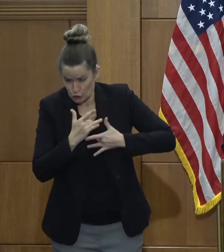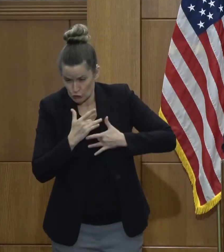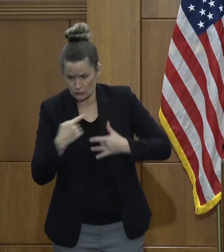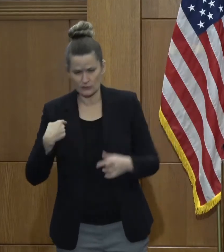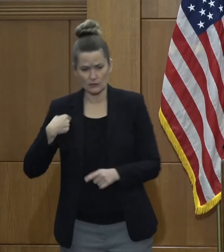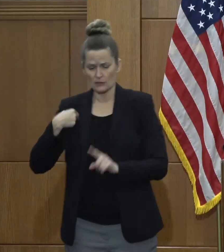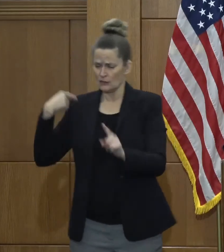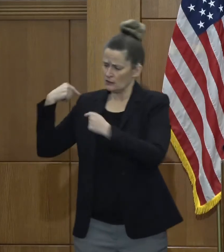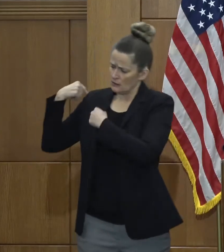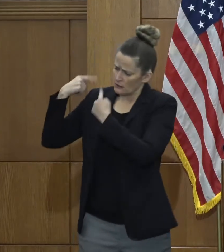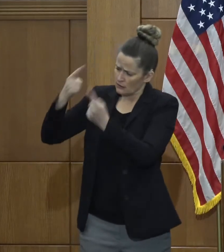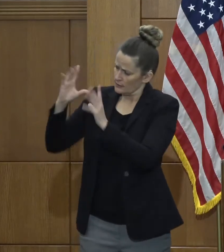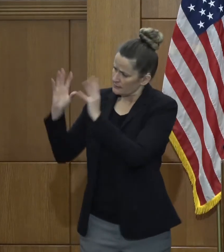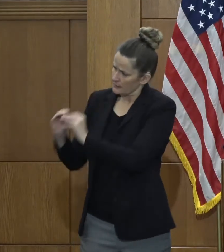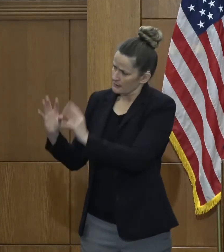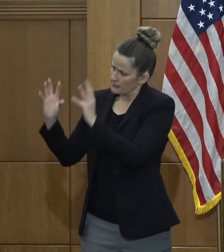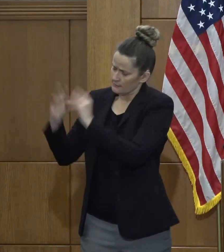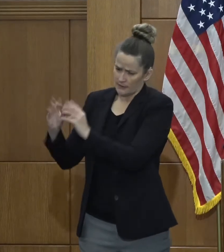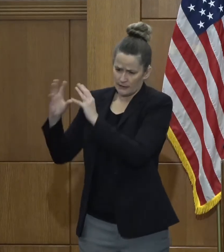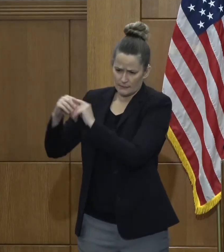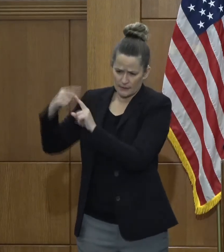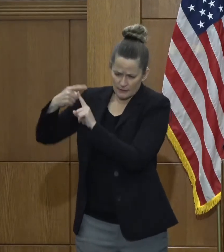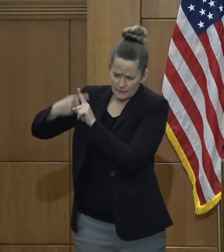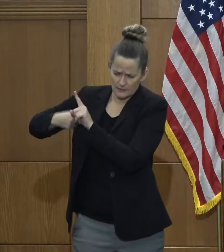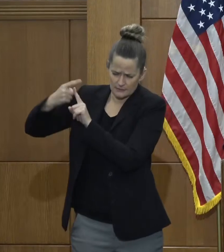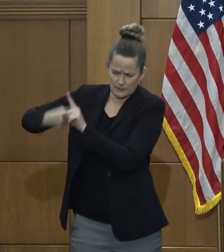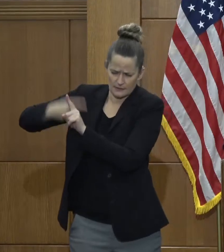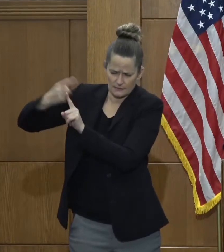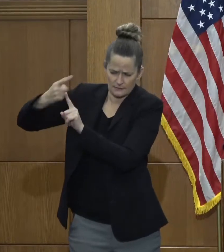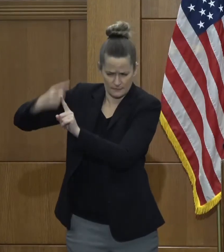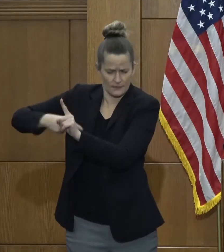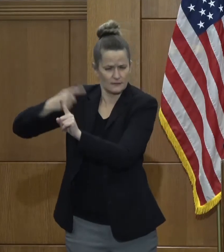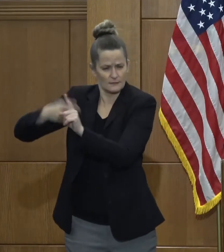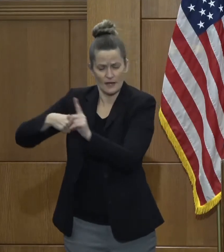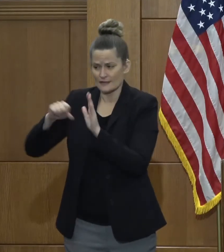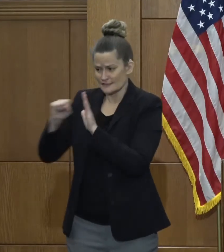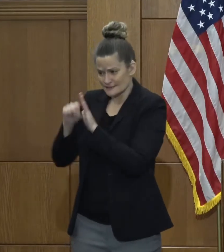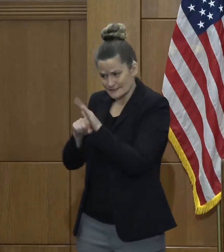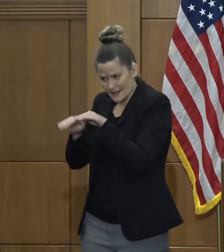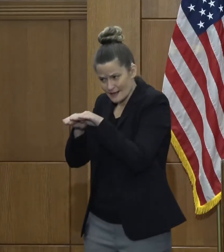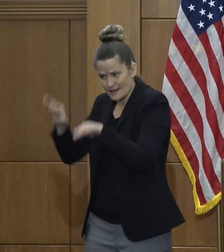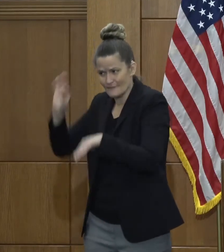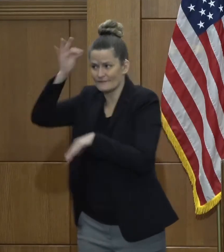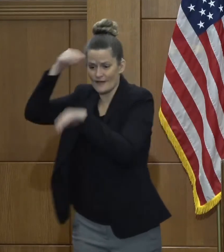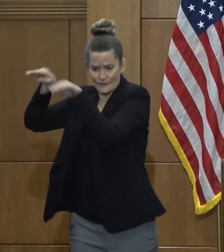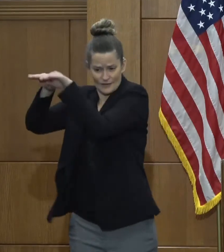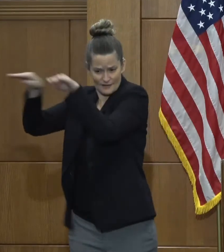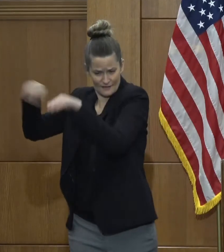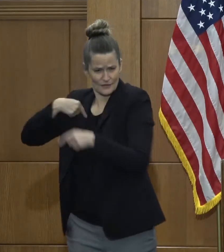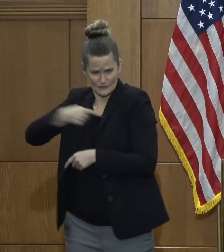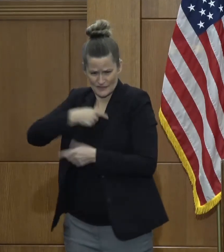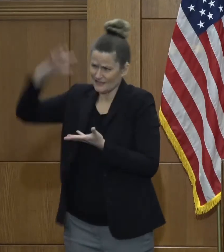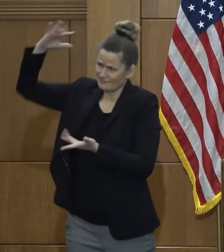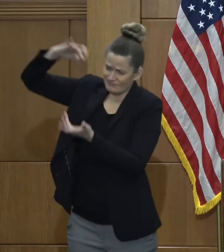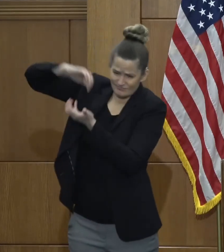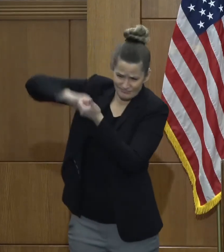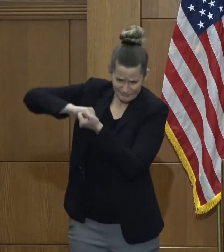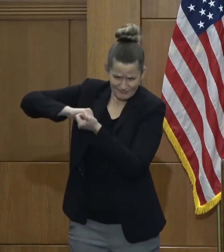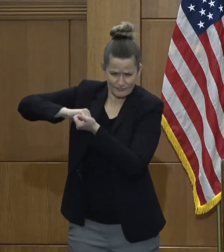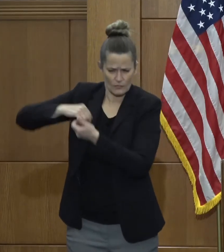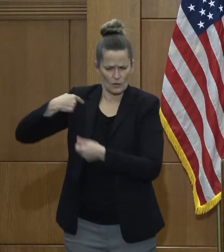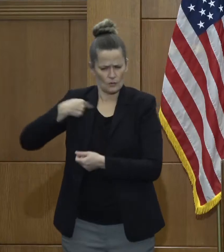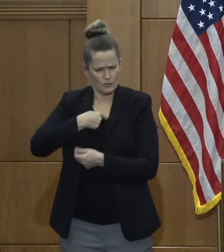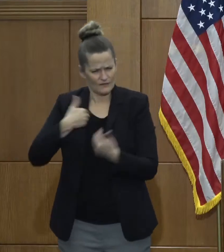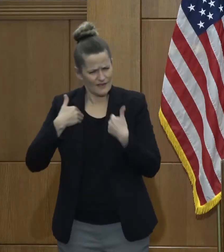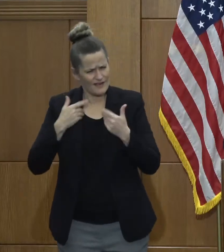our state and federal law enforcement partners to plan for today. We've had several meetings where we've run through various scenarios to